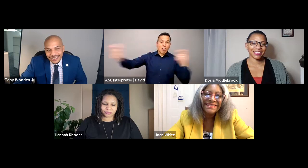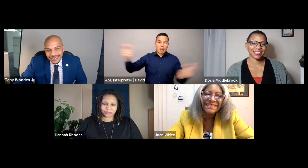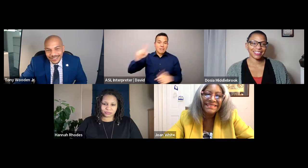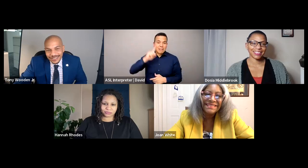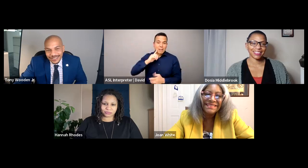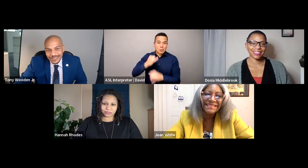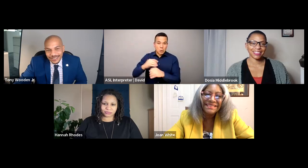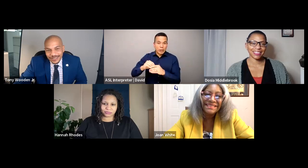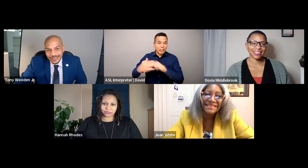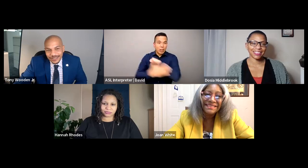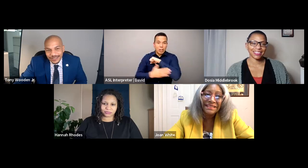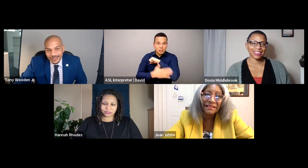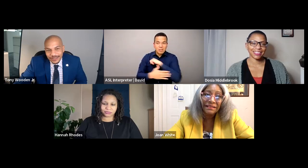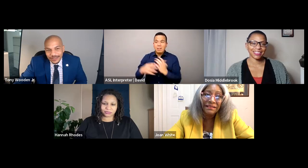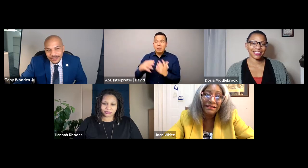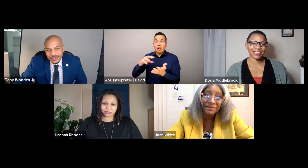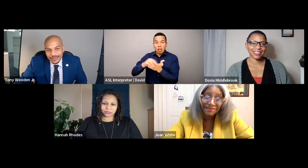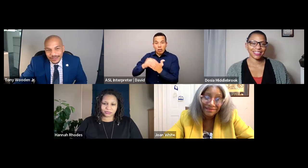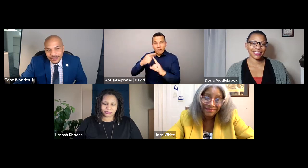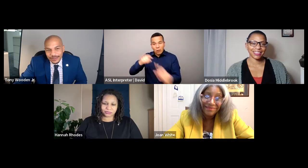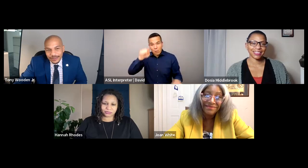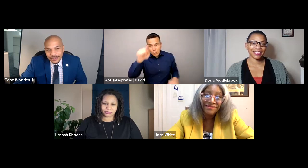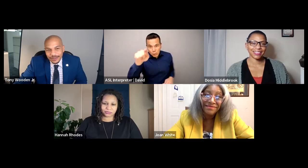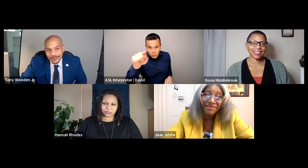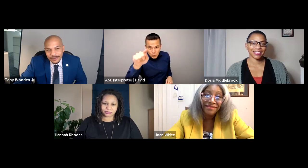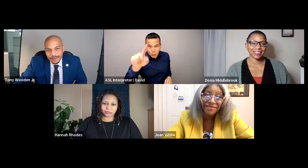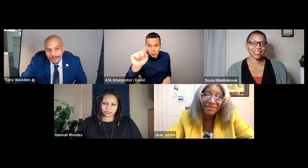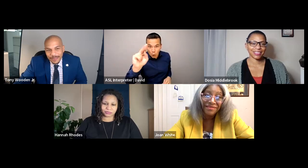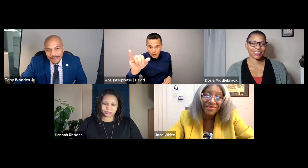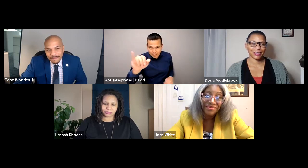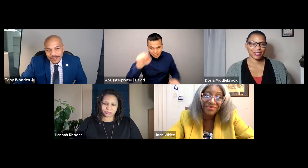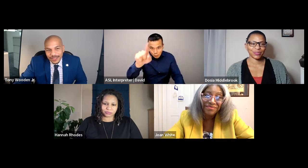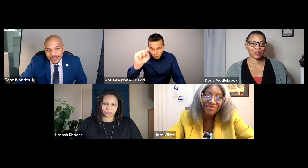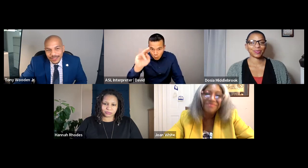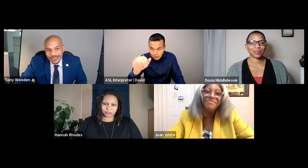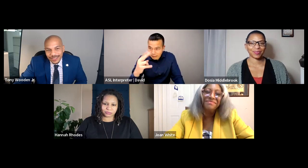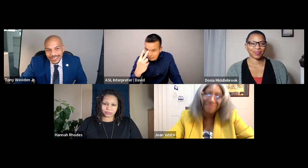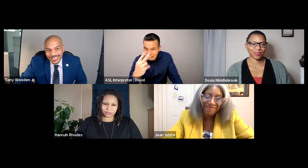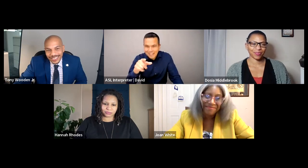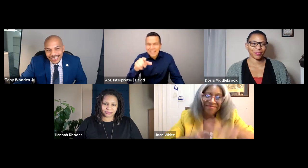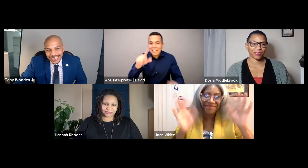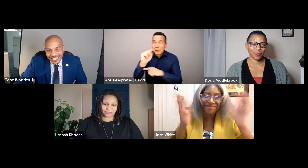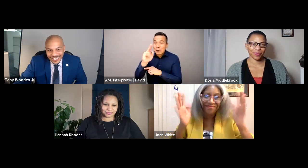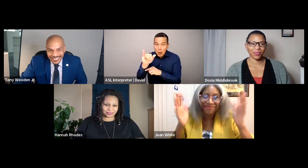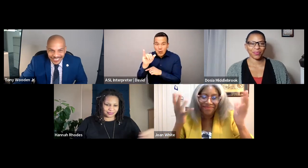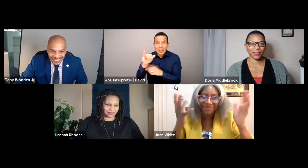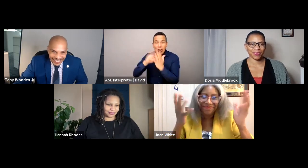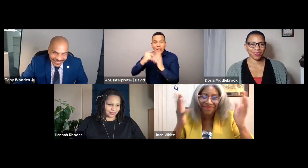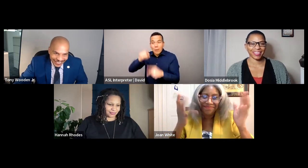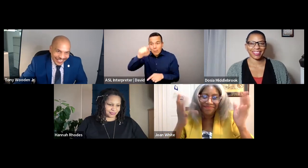and learning from you, Tony specifically, and learning from other people, Karif, I can go down